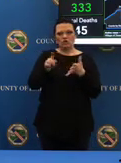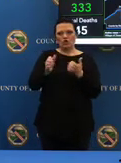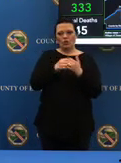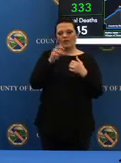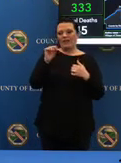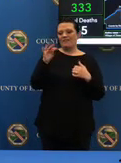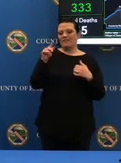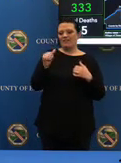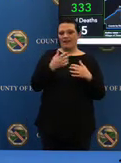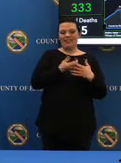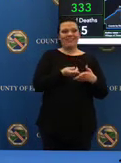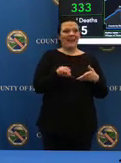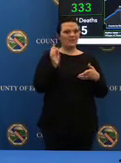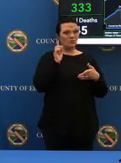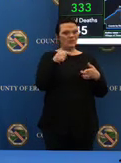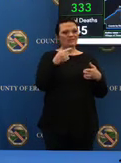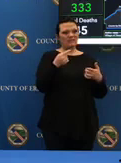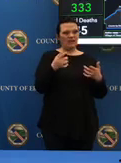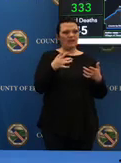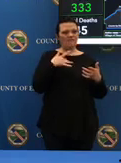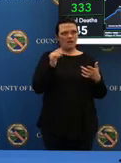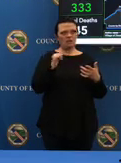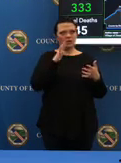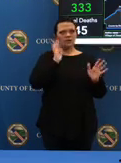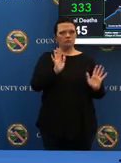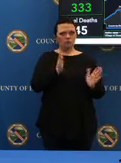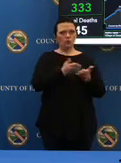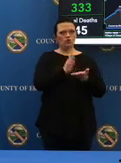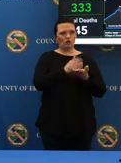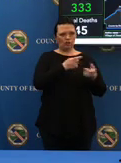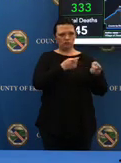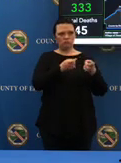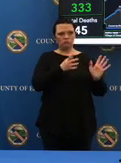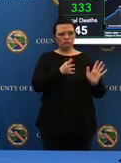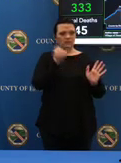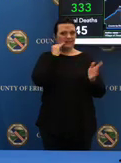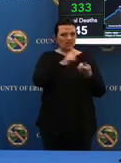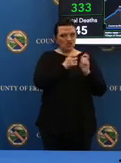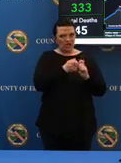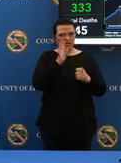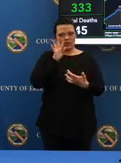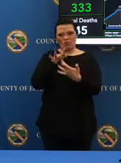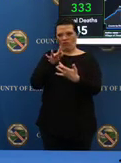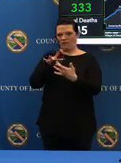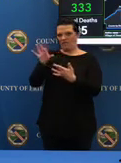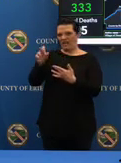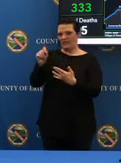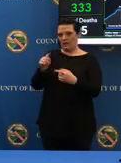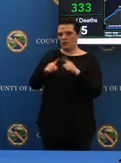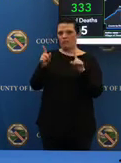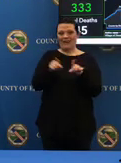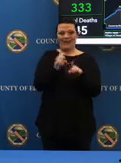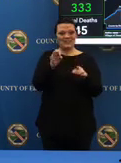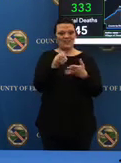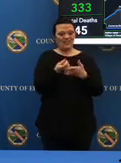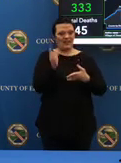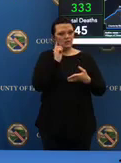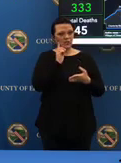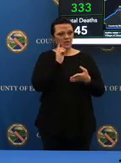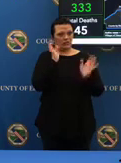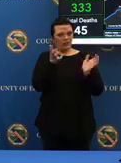NFTA. Last week they felt that it was manageable. I don't know if there's been a change. I'll have to contact them and find out. But as of last week when I spoke to